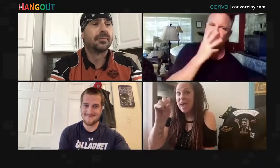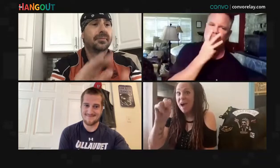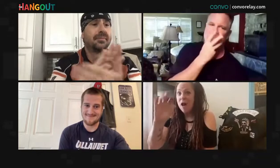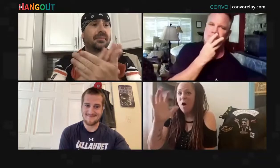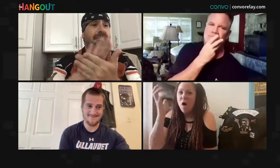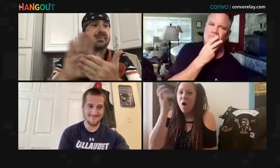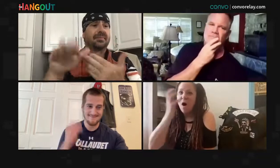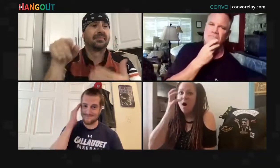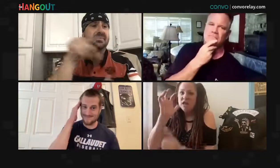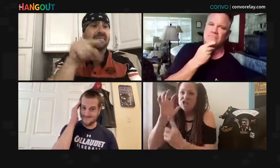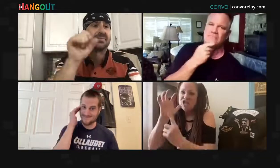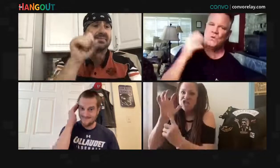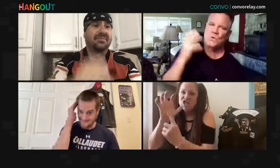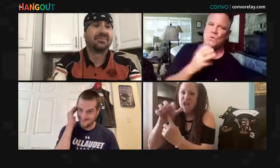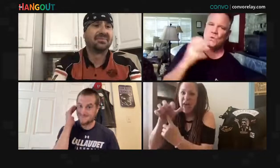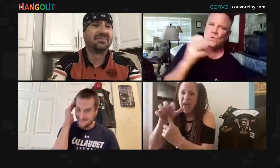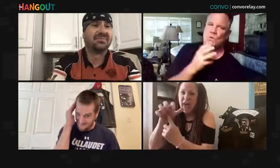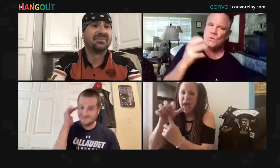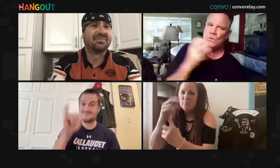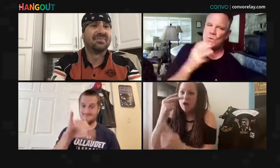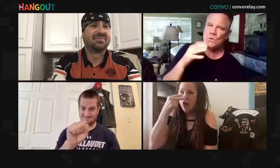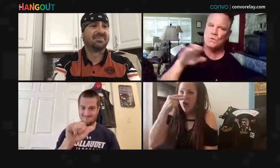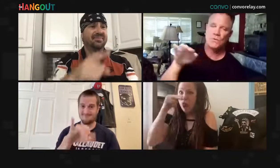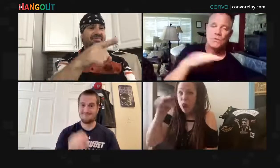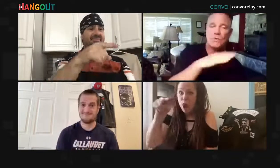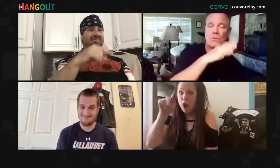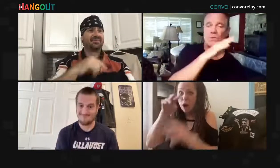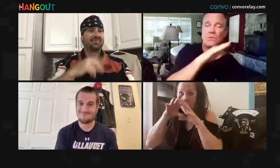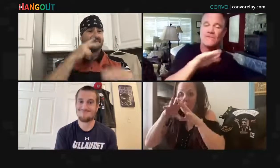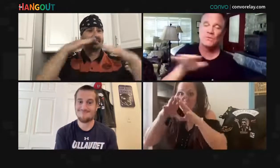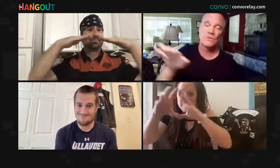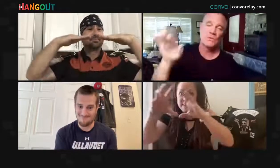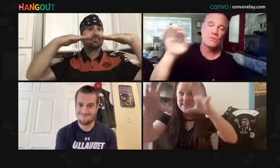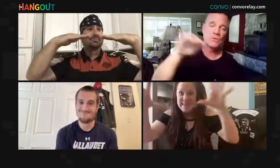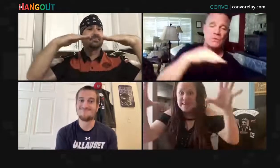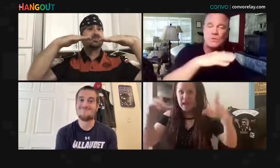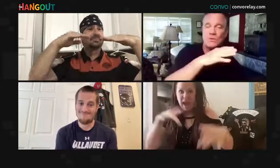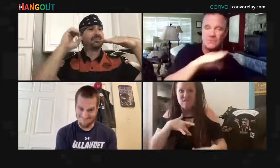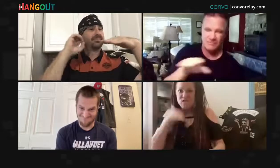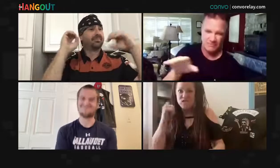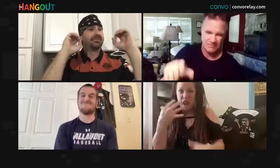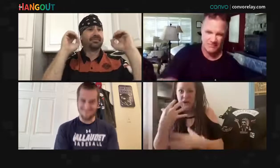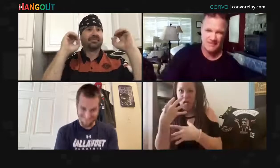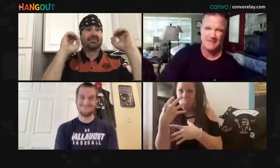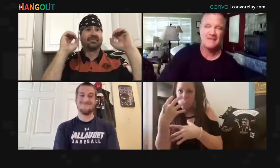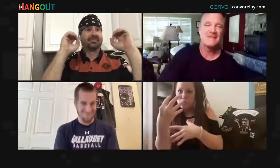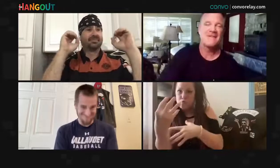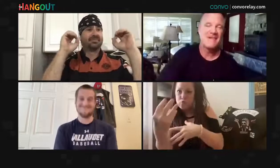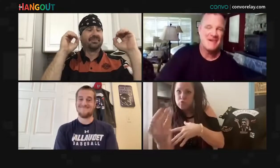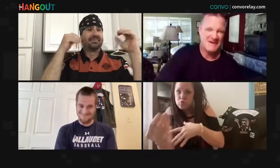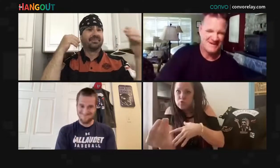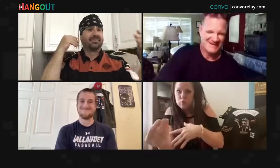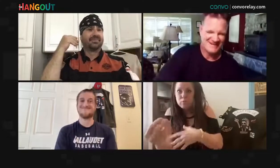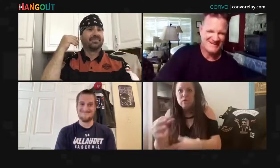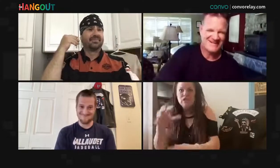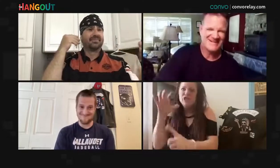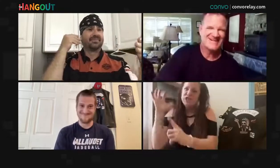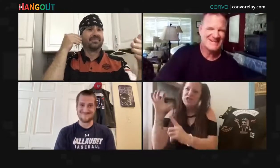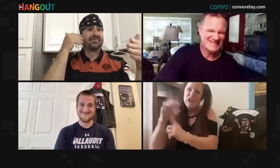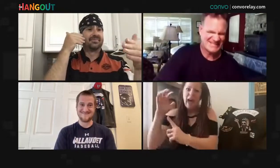Canyon is amazing. Oh, just looking at how vast it is and how big it is, you just